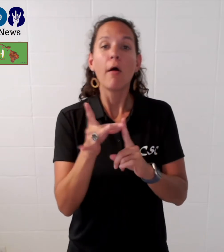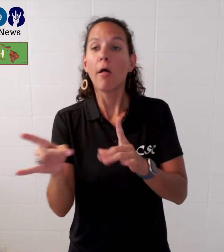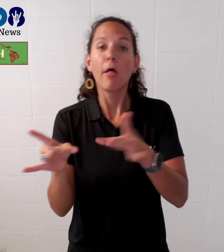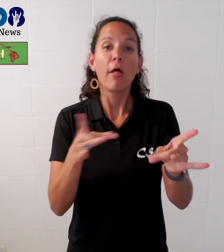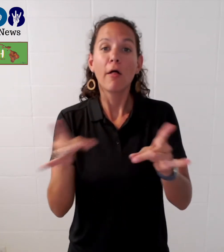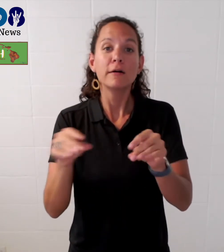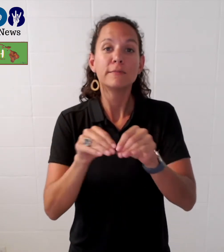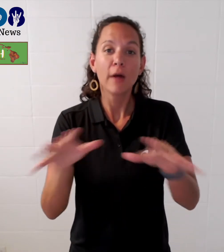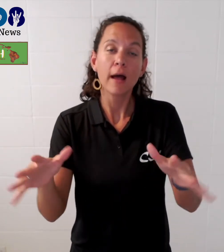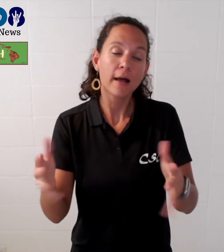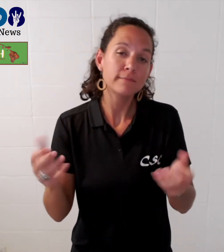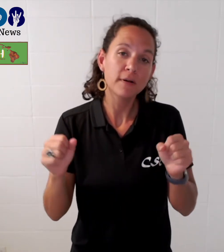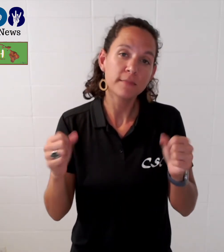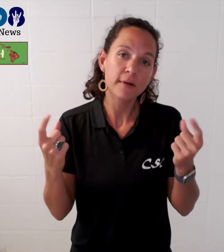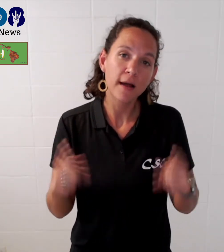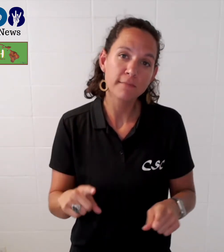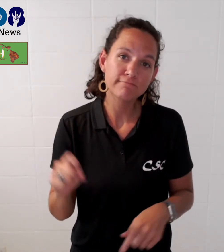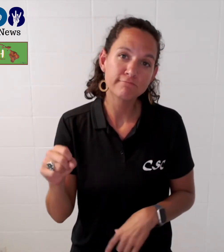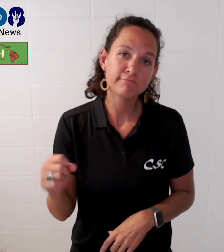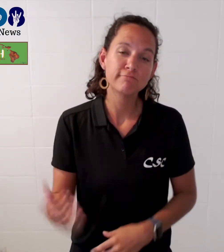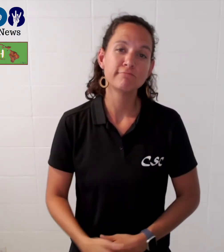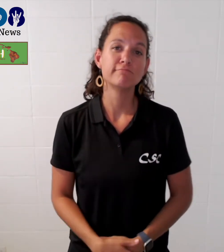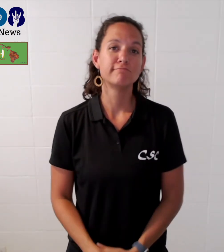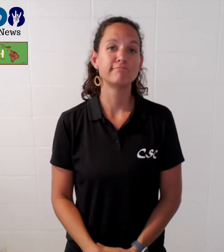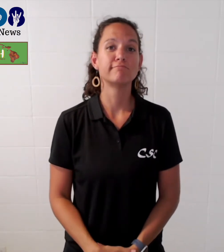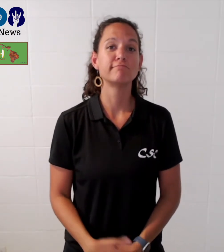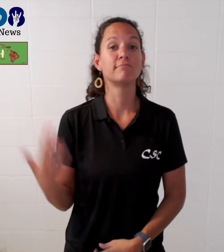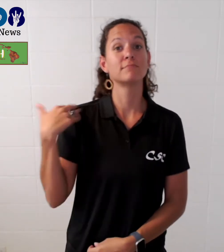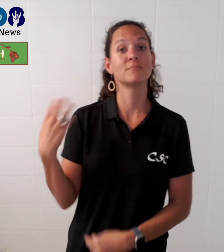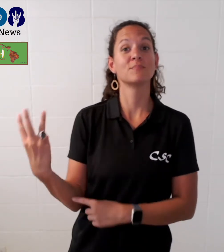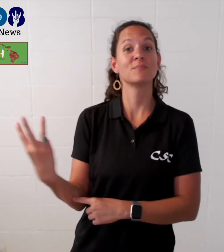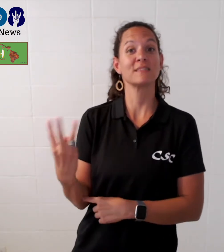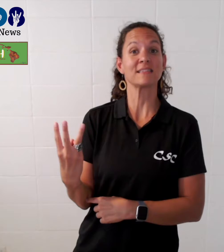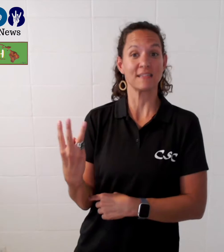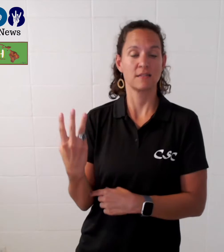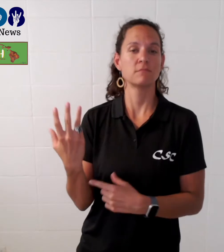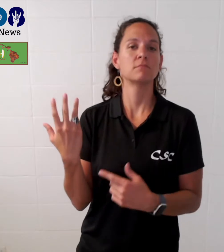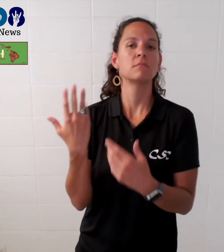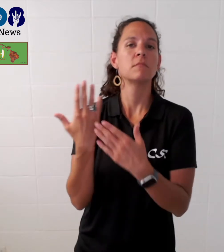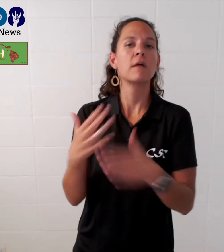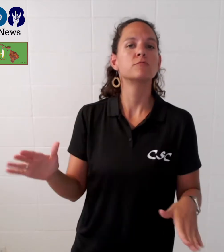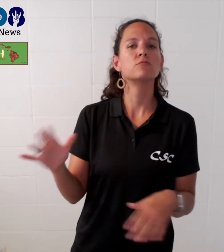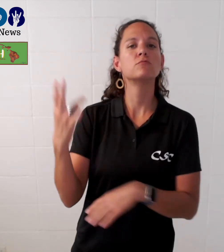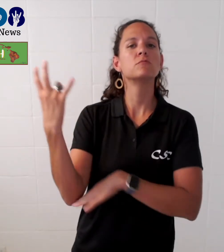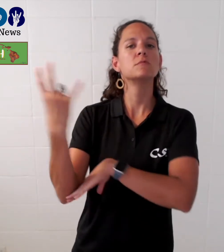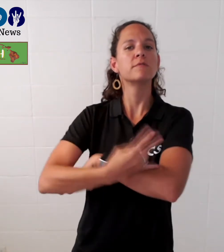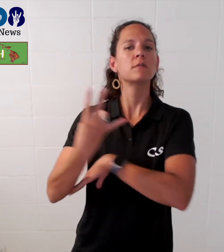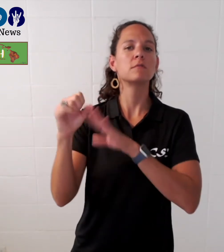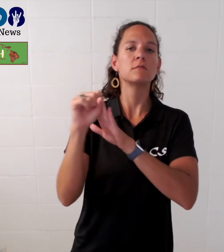people, there's a chance they can spread it. As of this past Wednesday, the